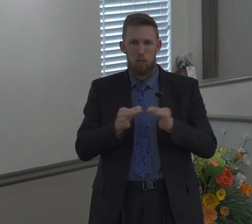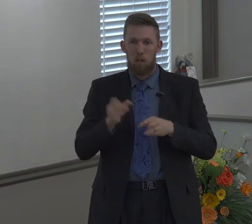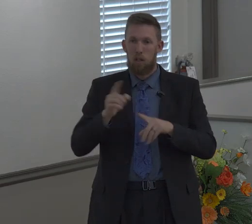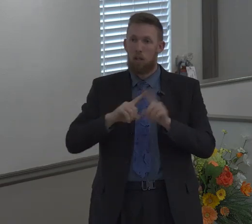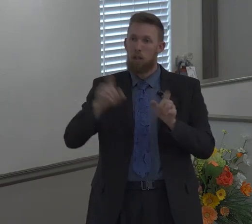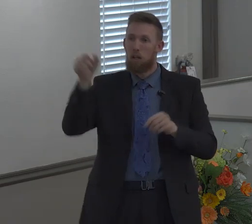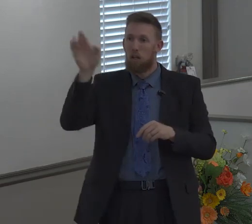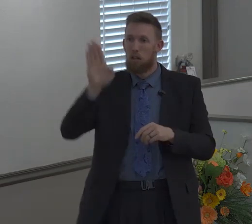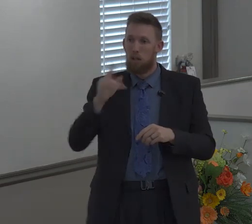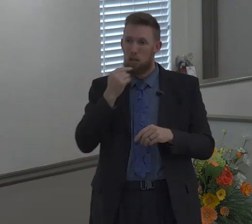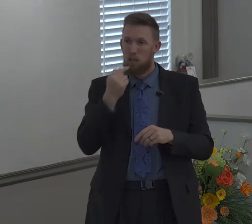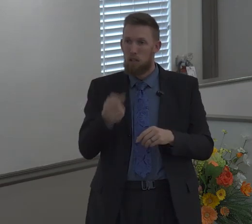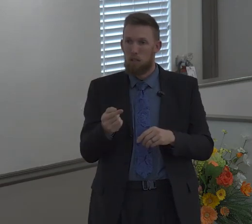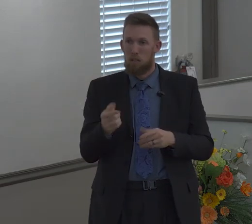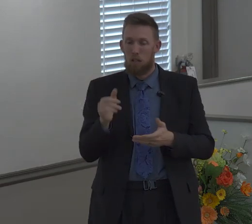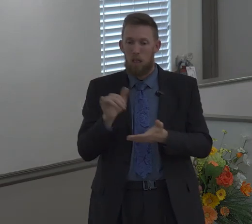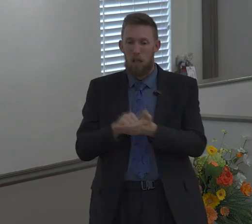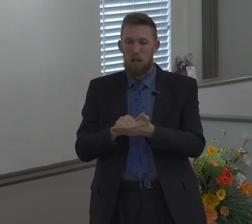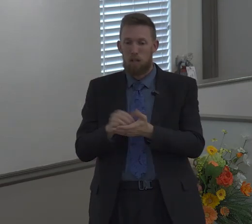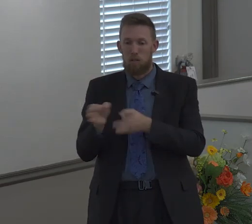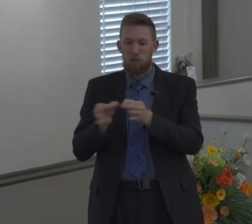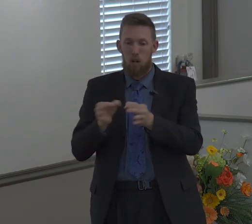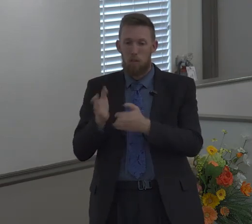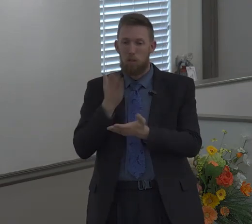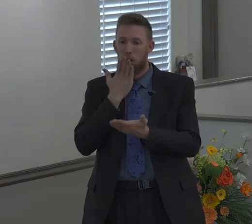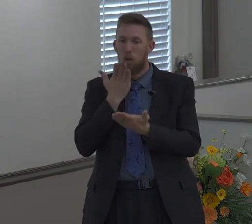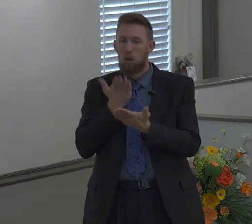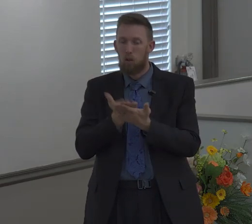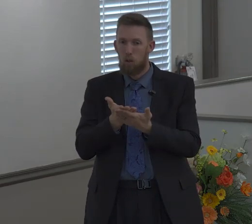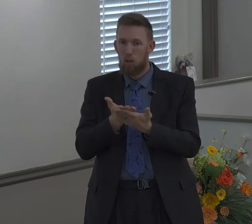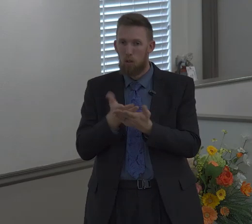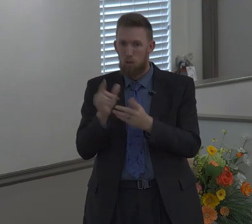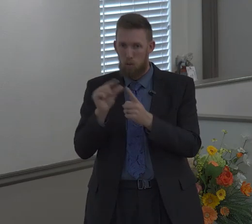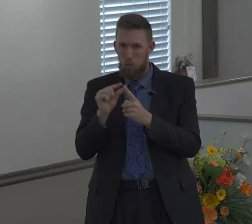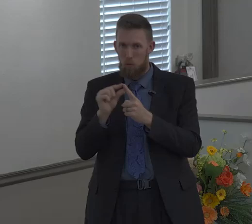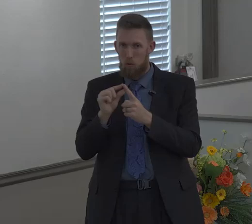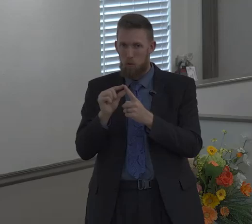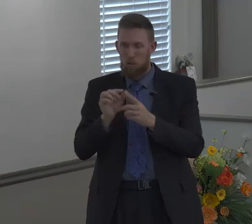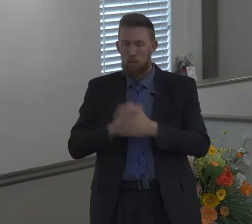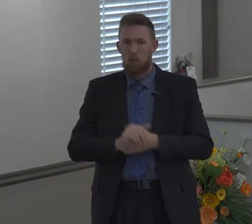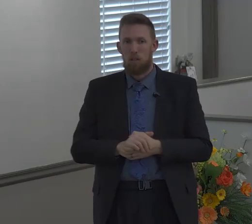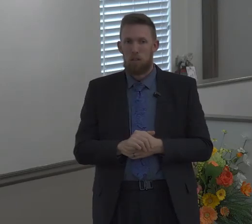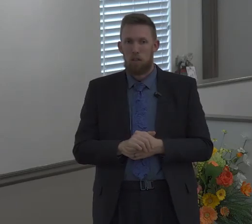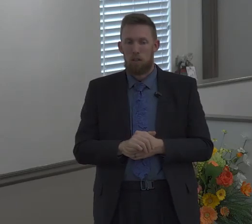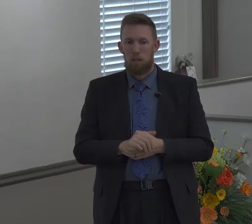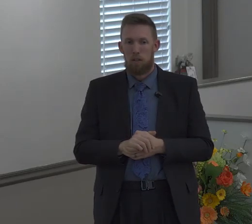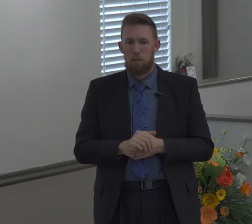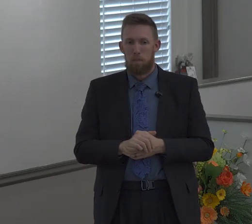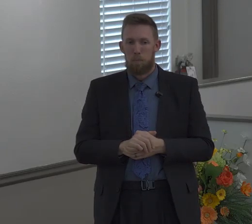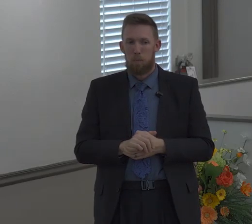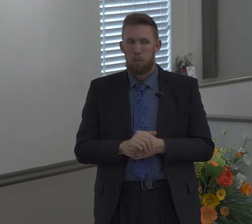beautiful picture. But God says that's the way that our words ought to be.